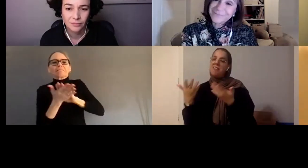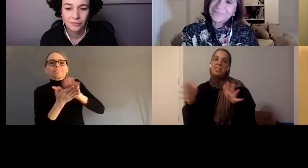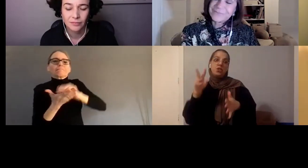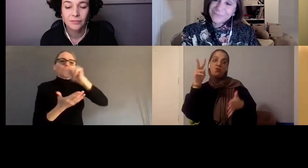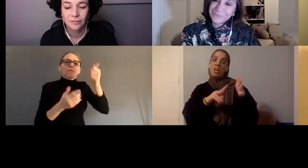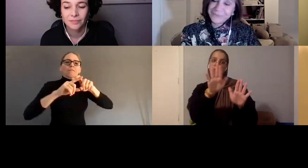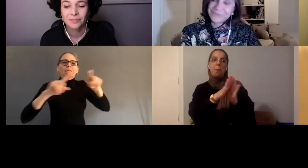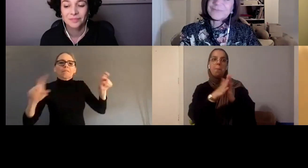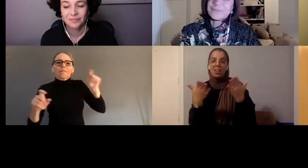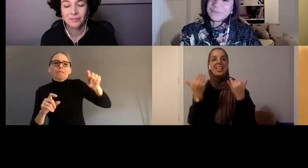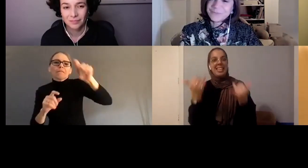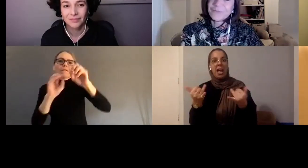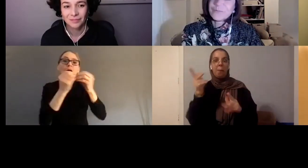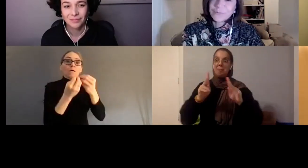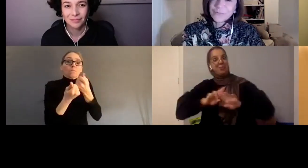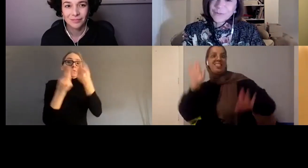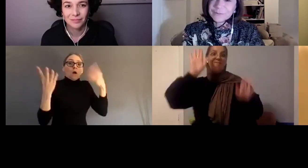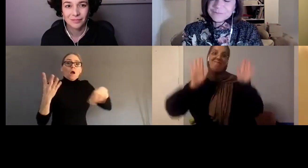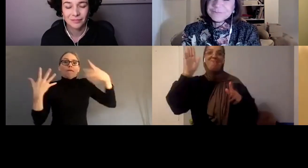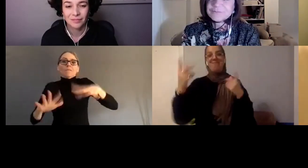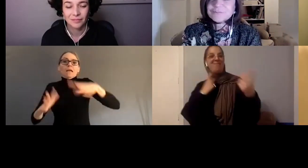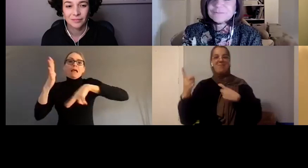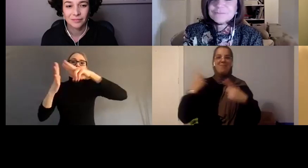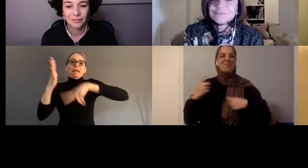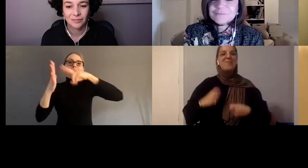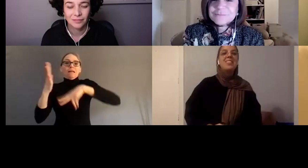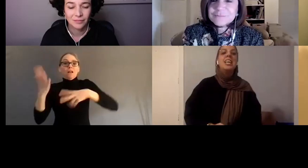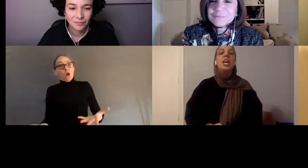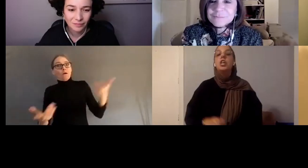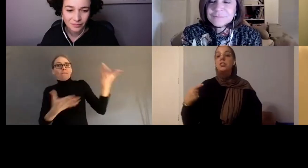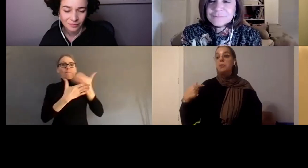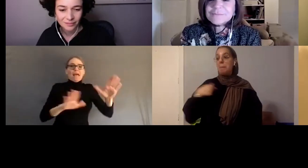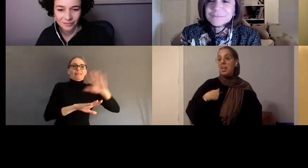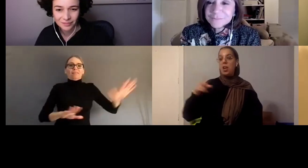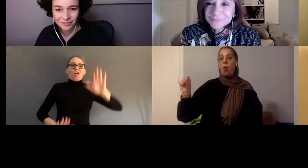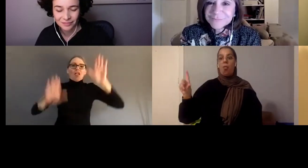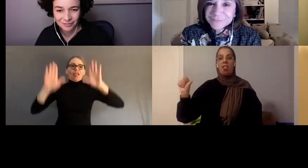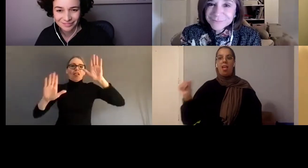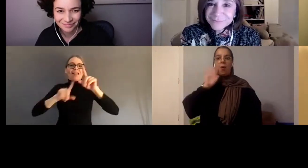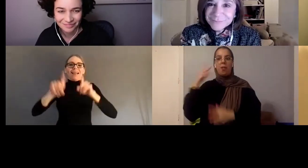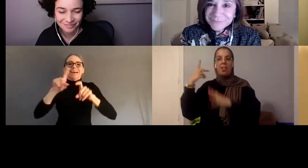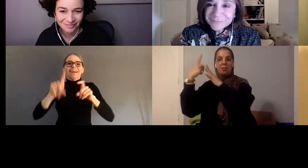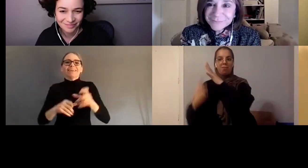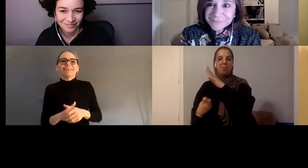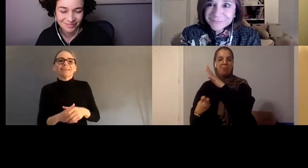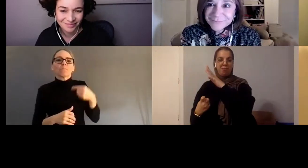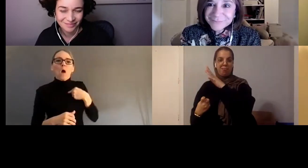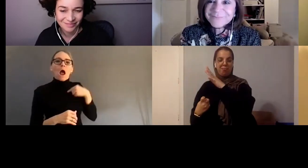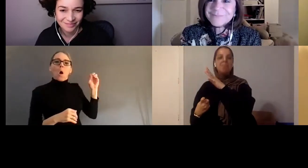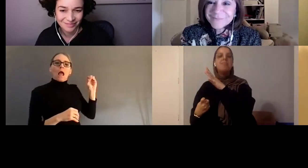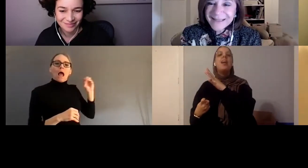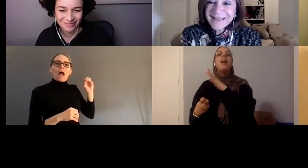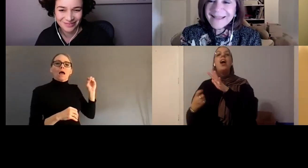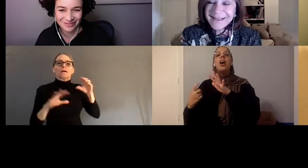questions coming up from them. So with Ola, we will disappear on the screen, but still be there. So we will be not alone together, but